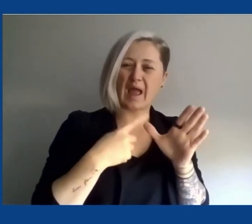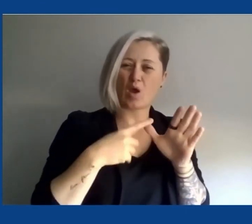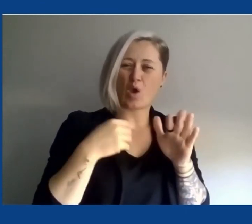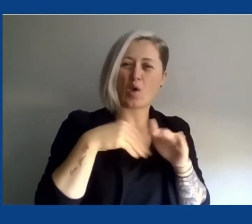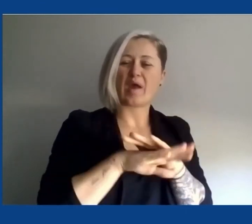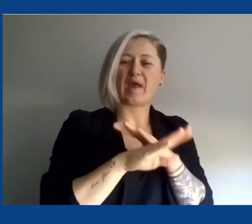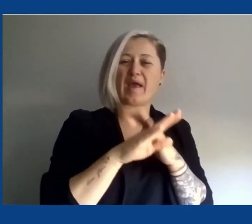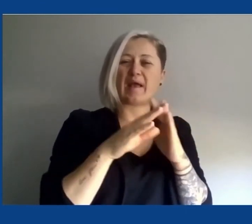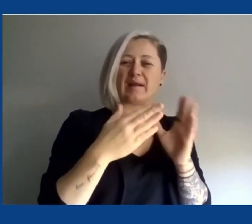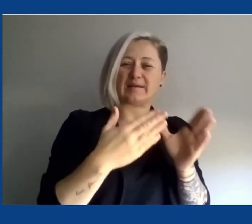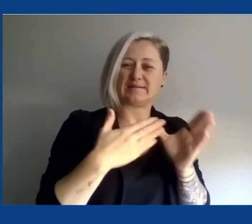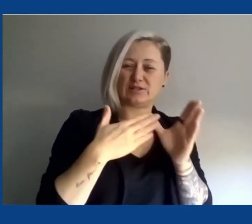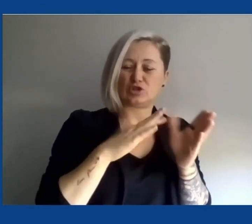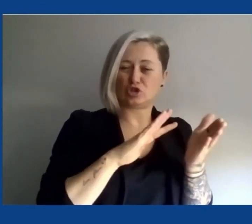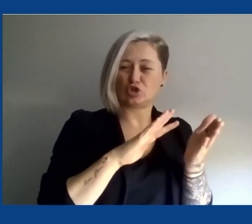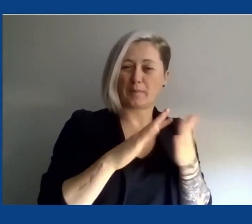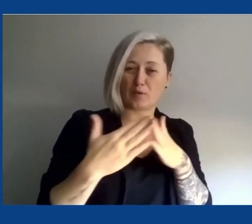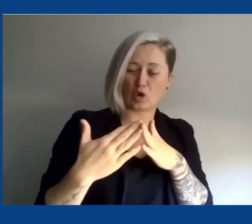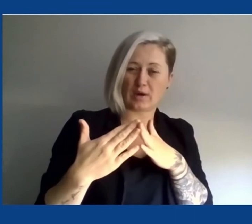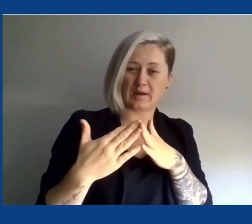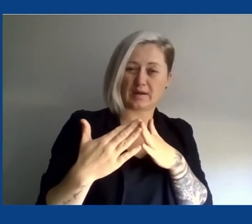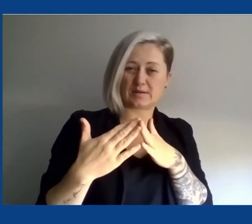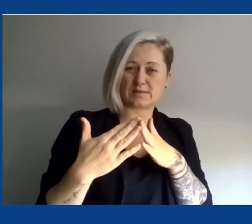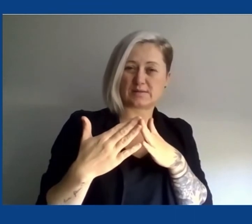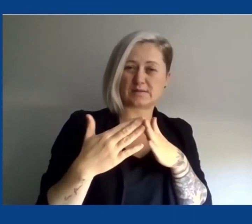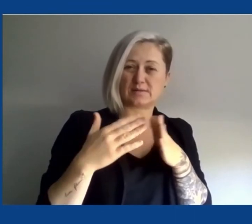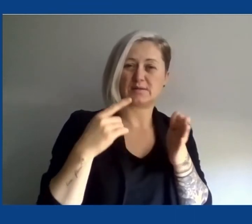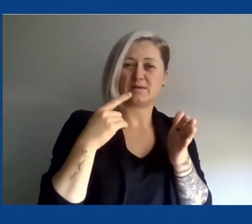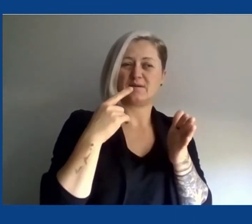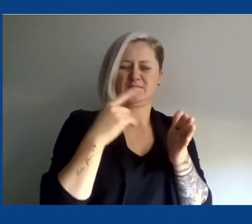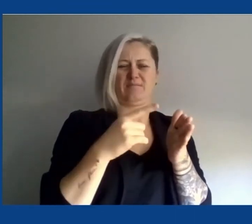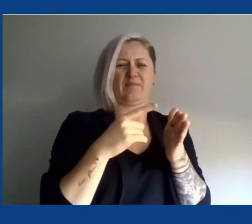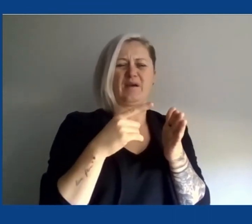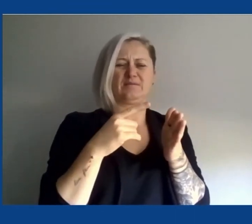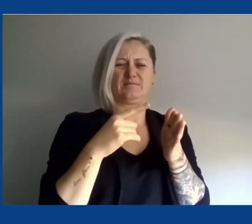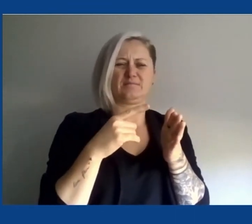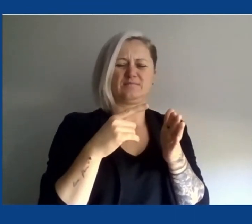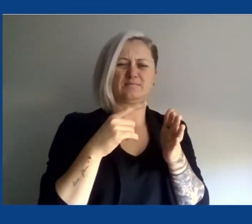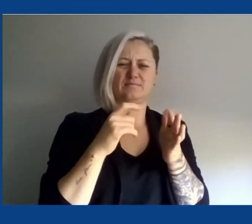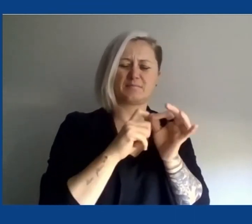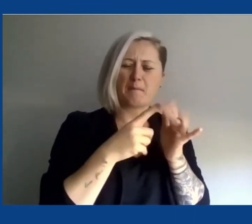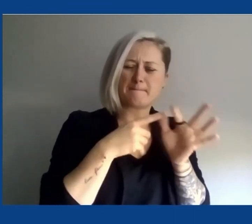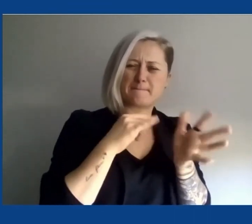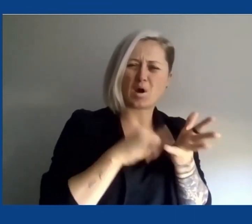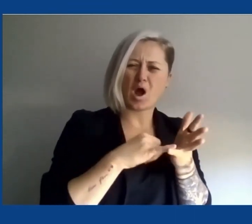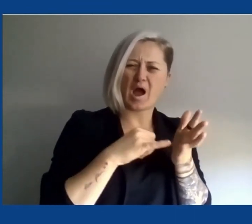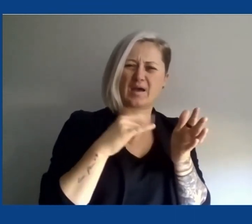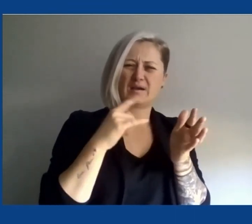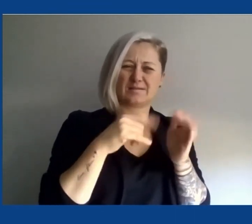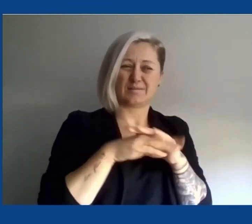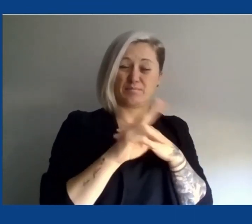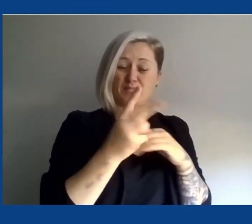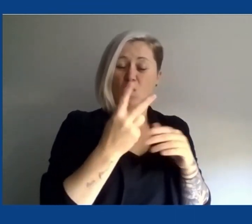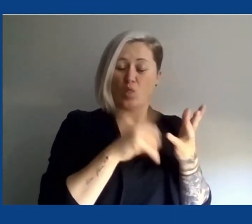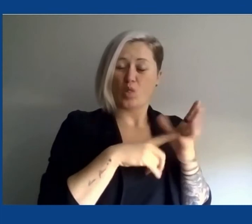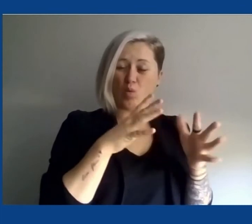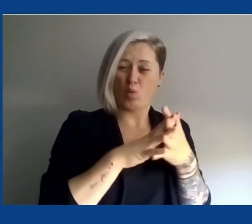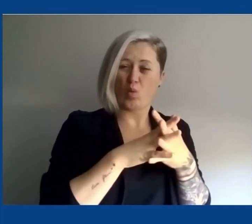Indigenous communities. The systemic and structural biases are inherent in both the laws themselves and